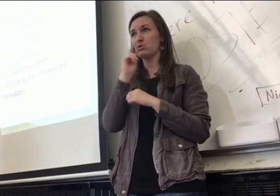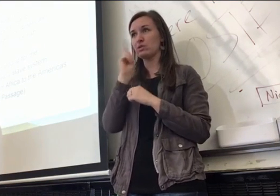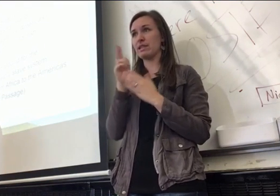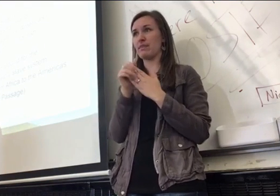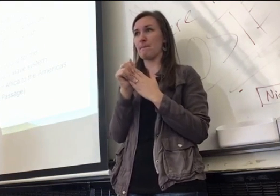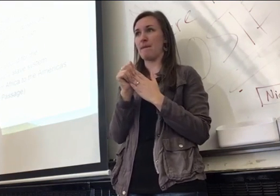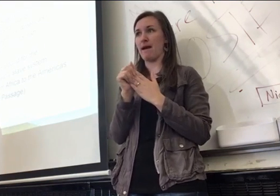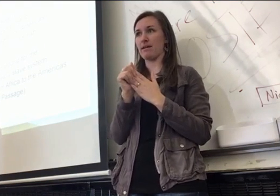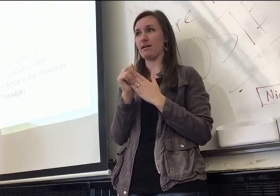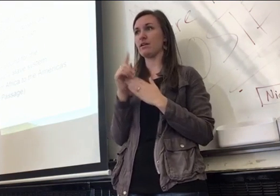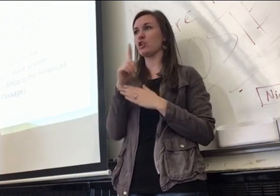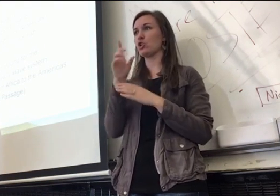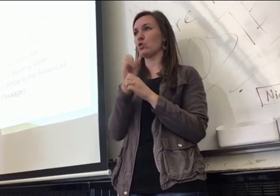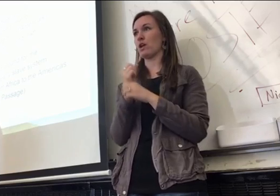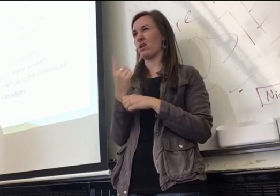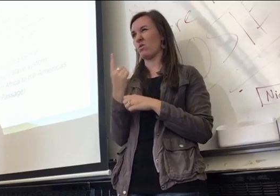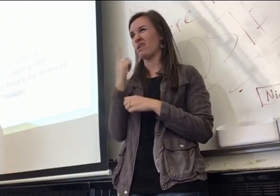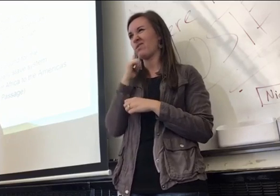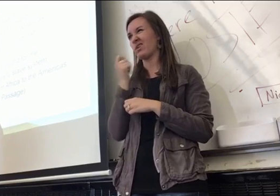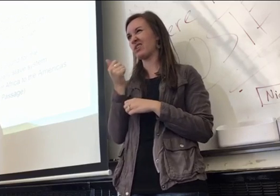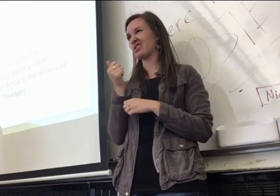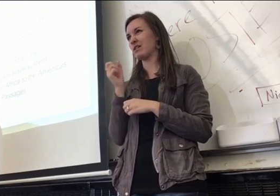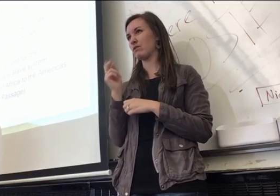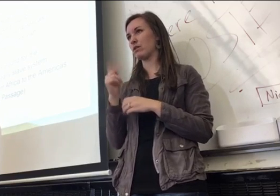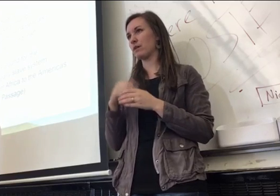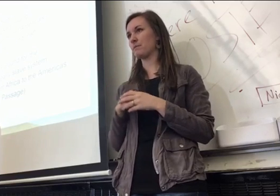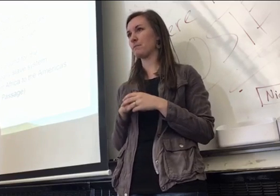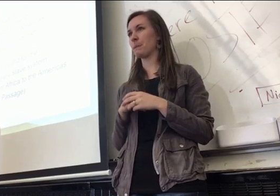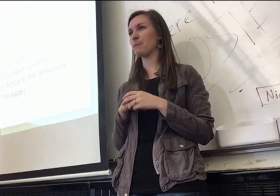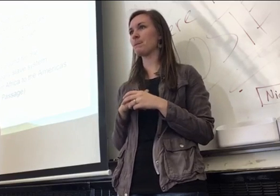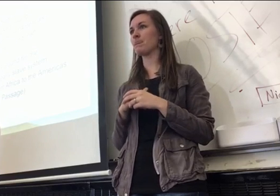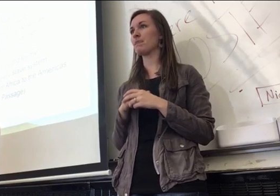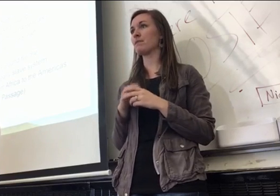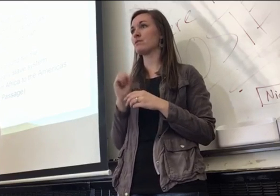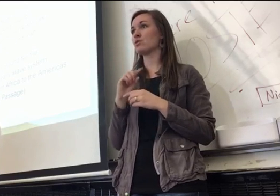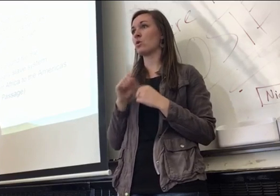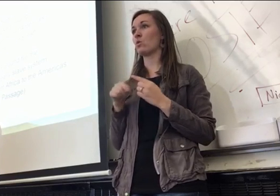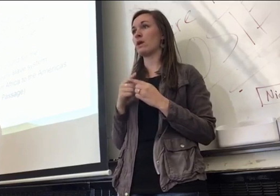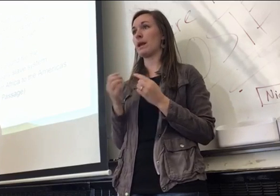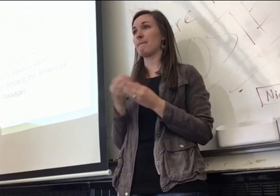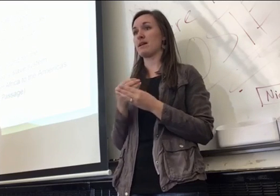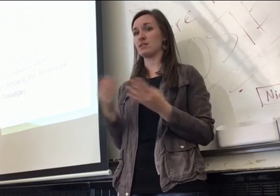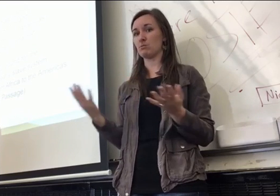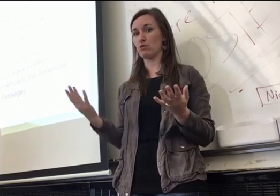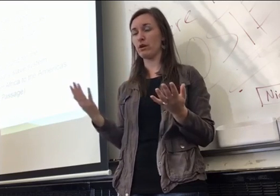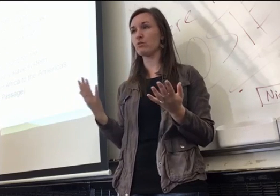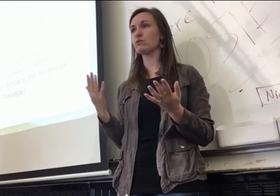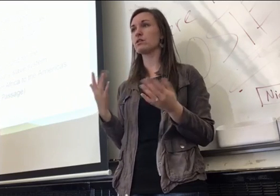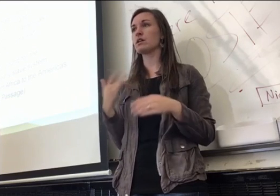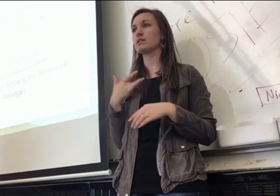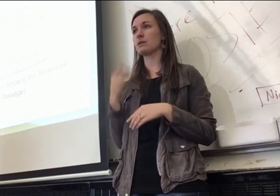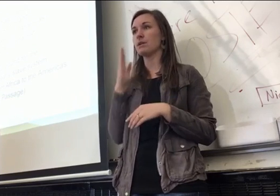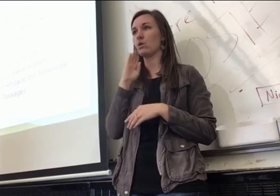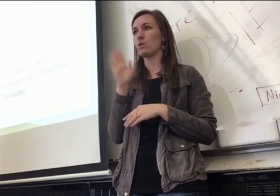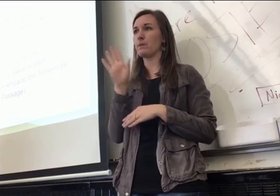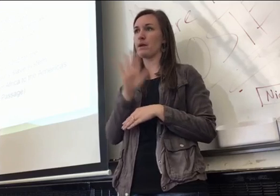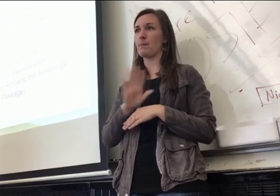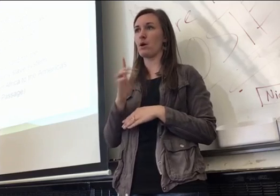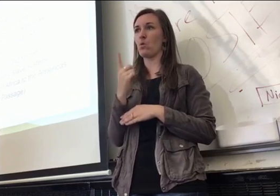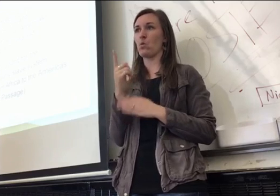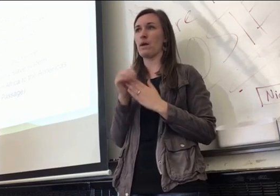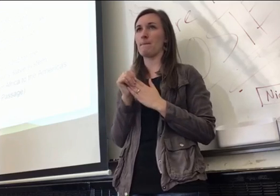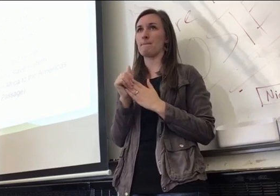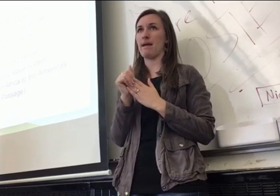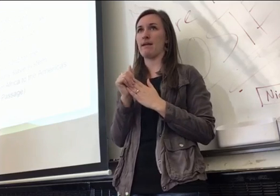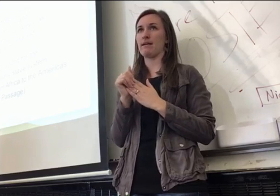packet around them. You get a solo one, so make sure you grab one for yourself, okay? So when I pass these around, usually it's going to be about 1